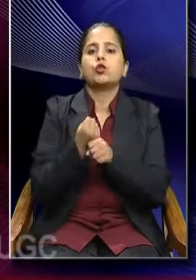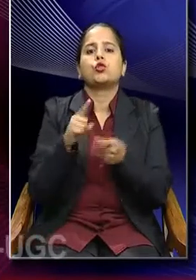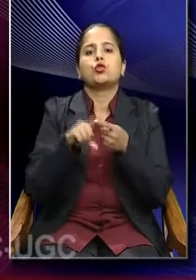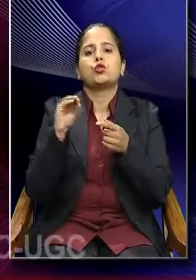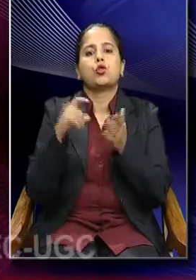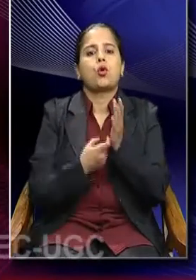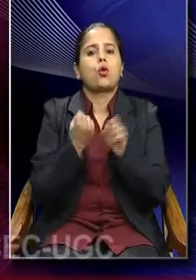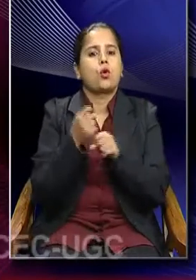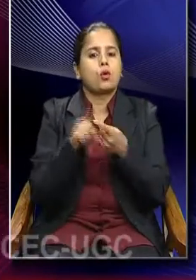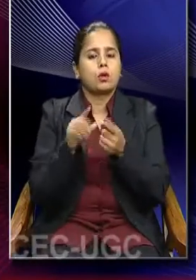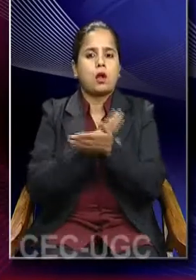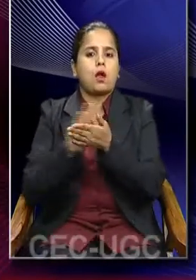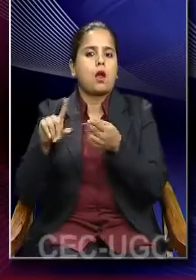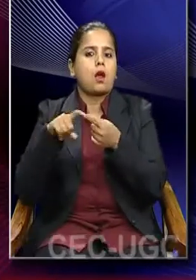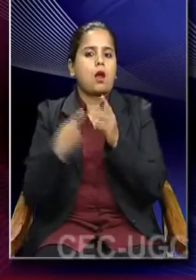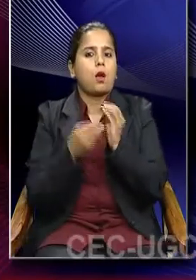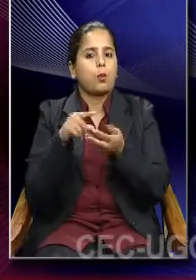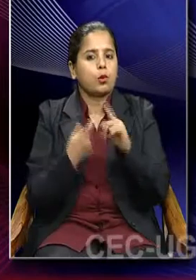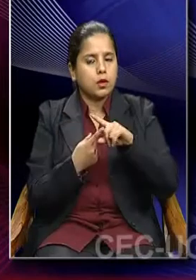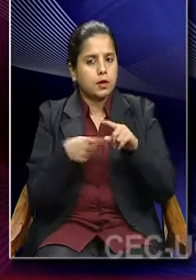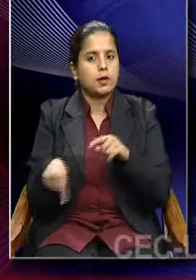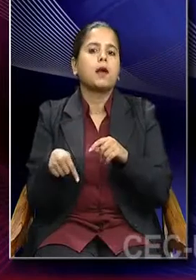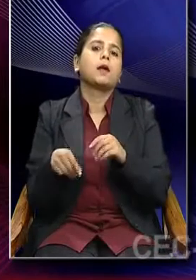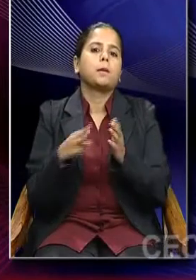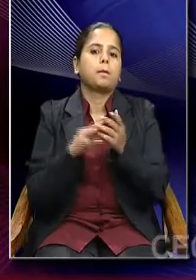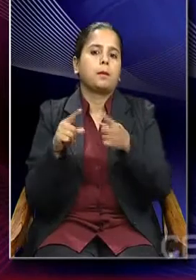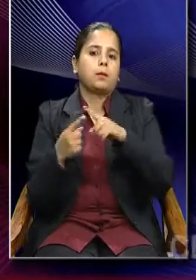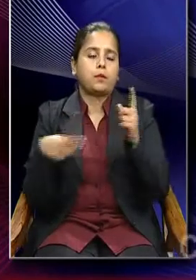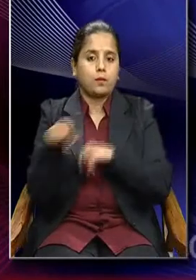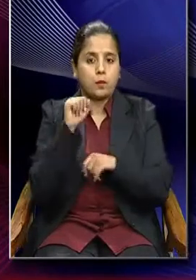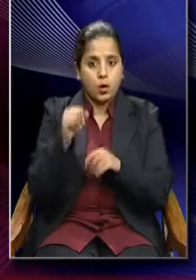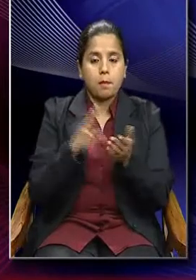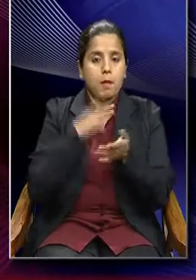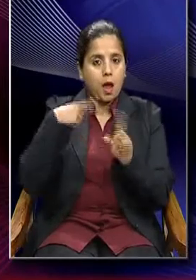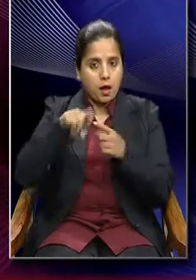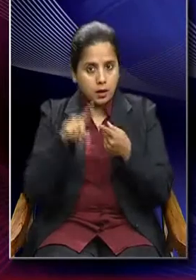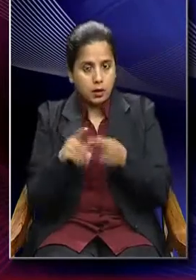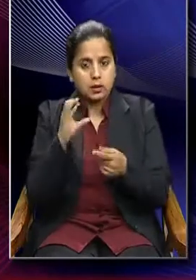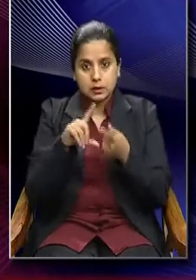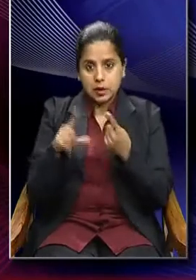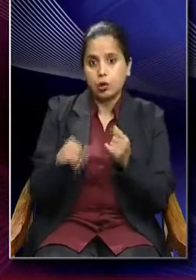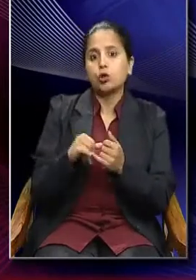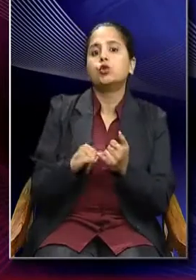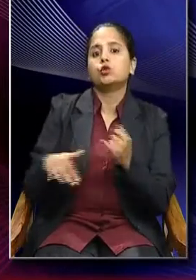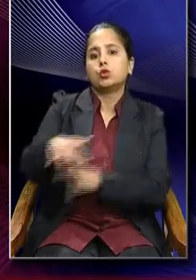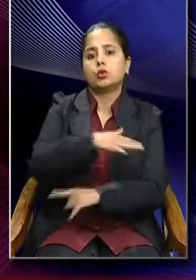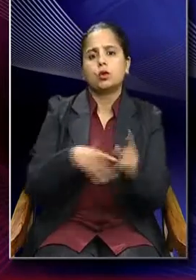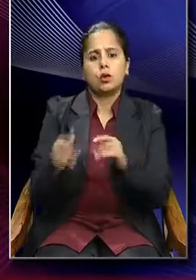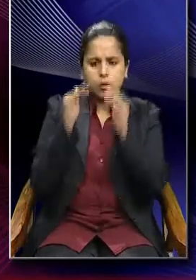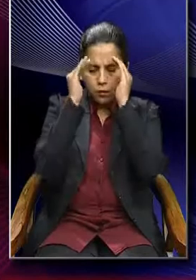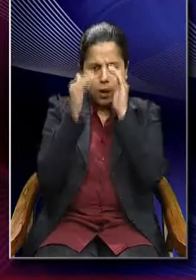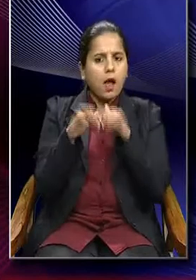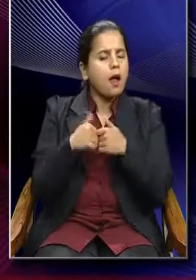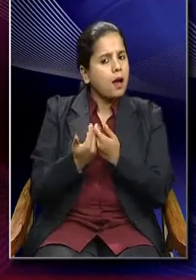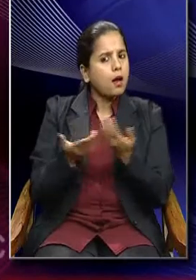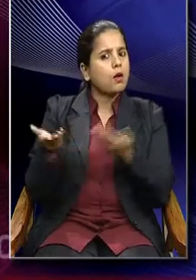Mead. In his work, Mind, Self and Society, he emphasized on how